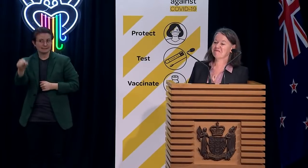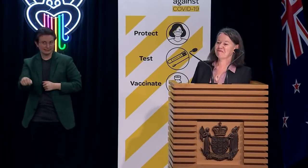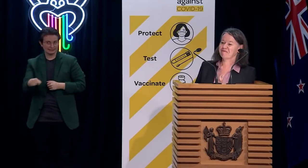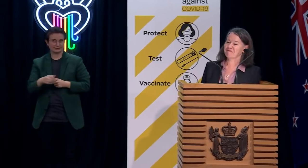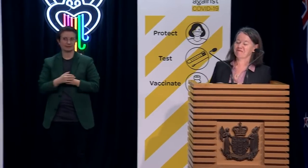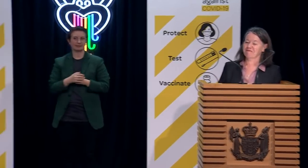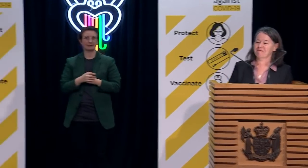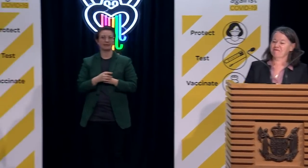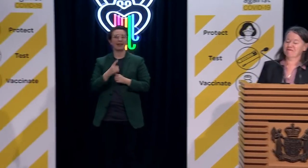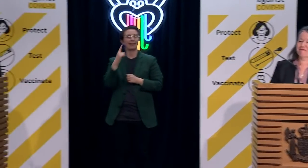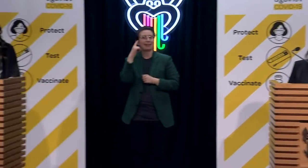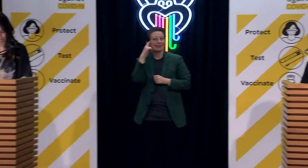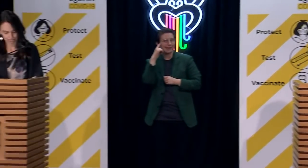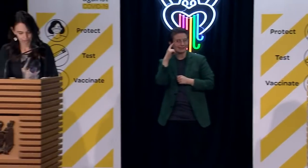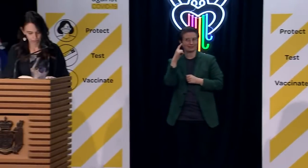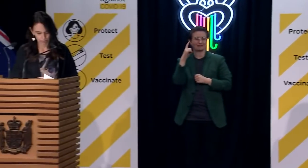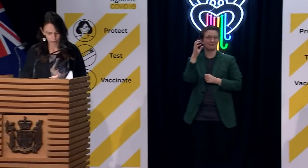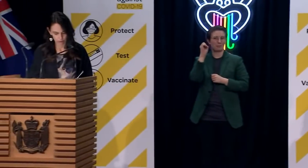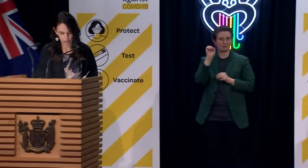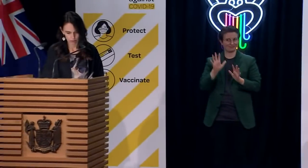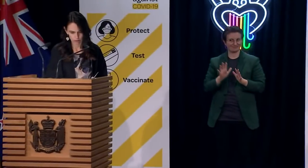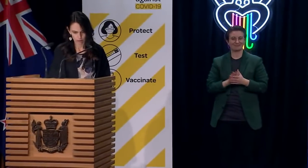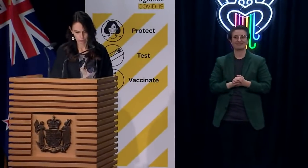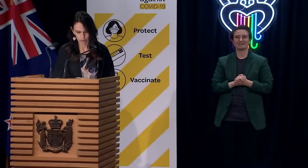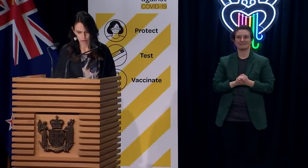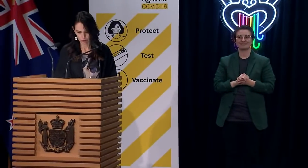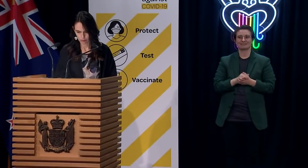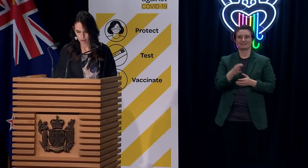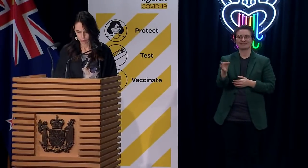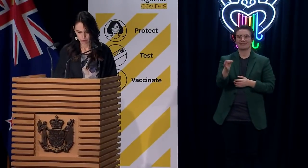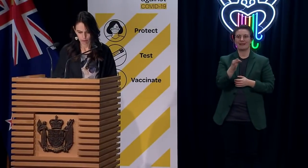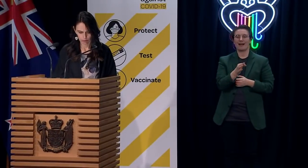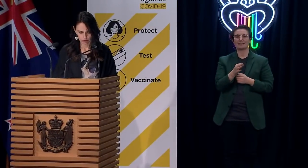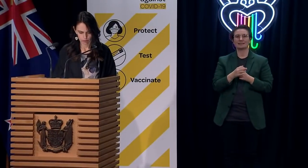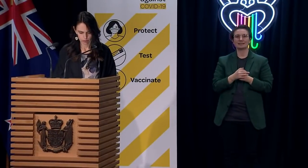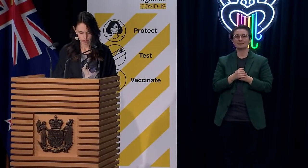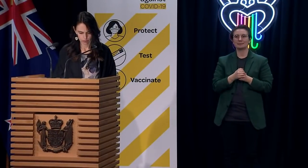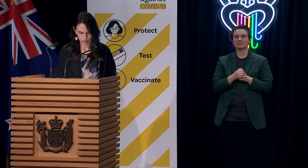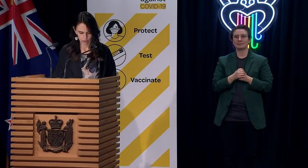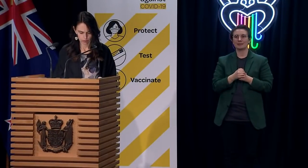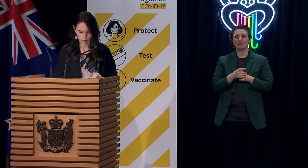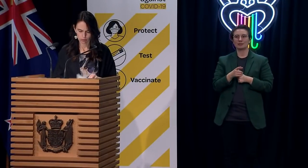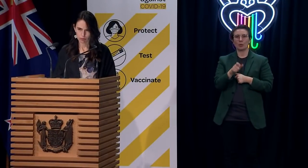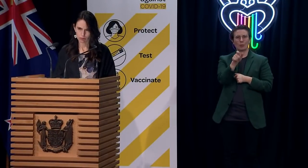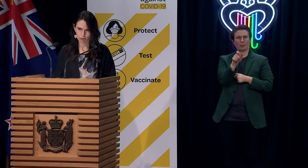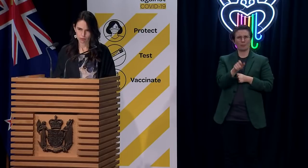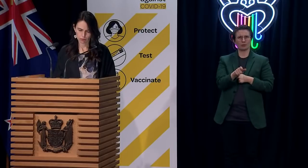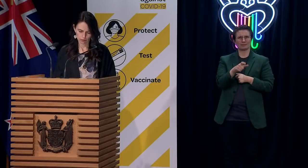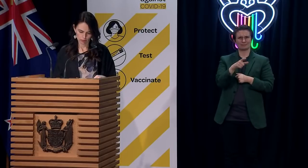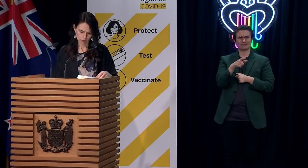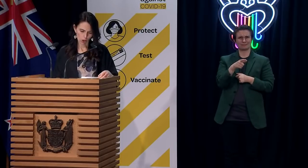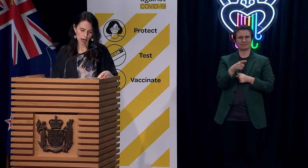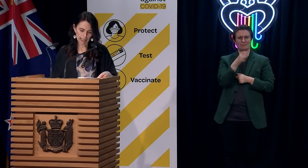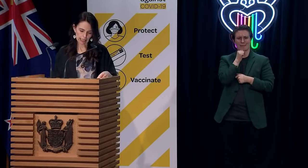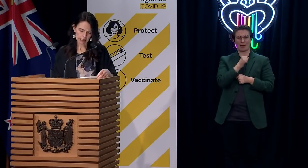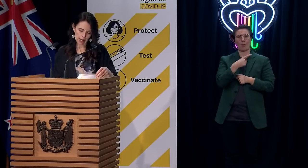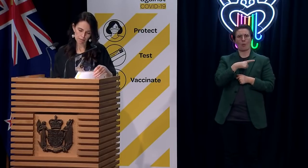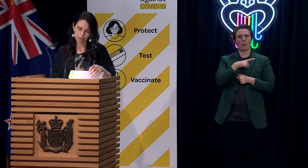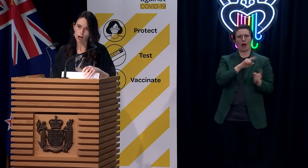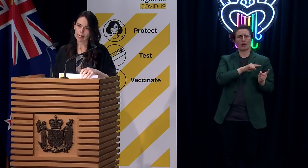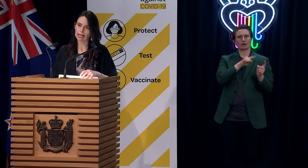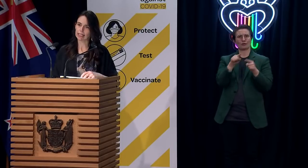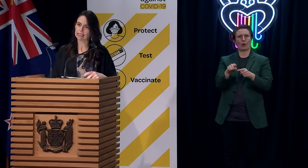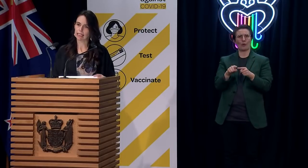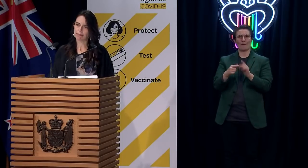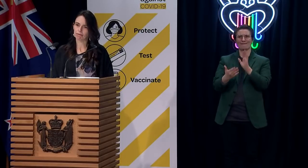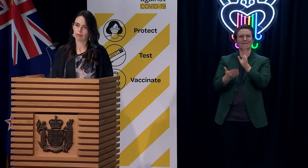I believe so, from memory. And why did the man make an impersonal appearance at the Monaco District Court rather than an AD? I can't